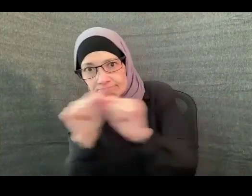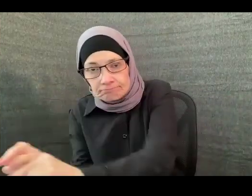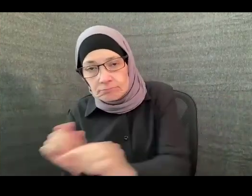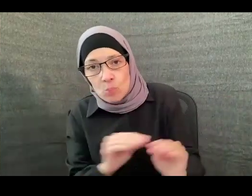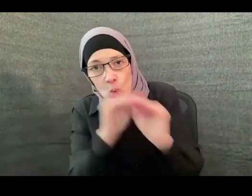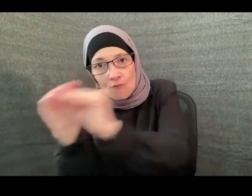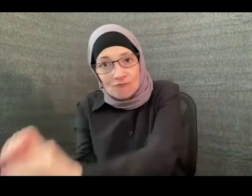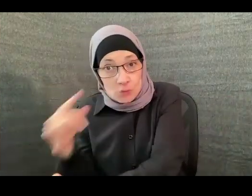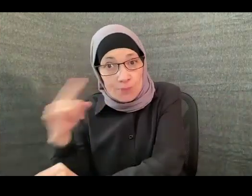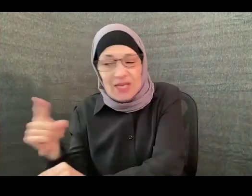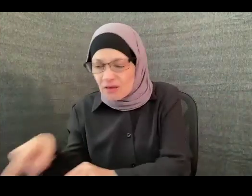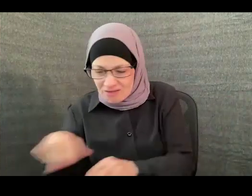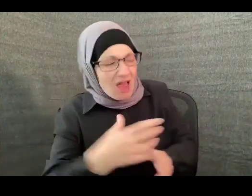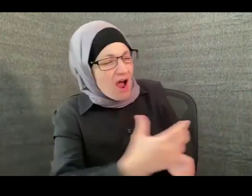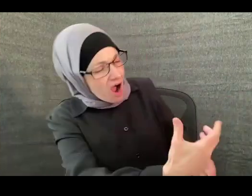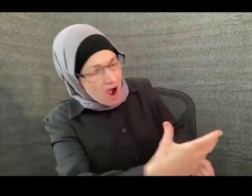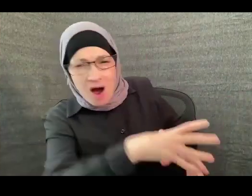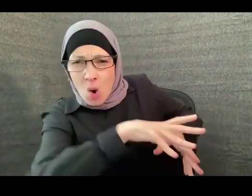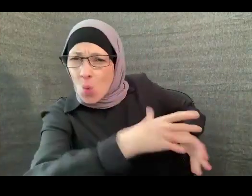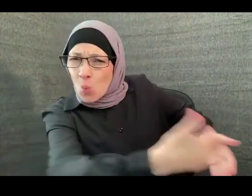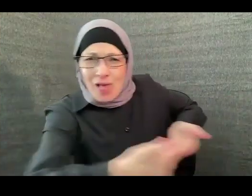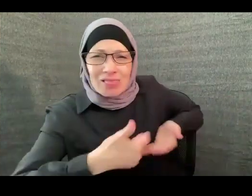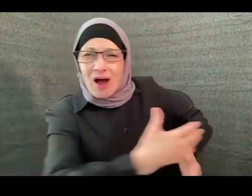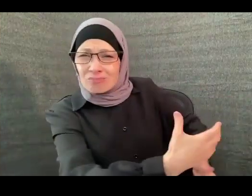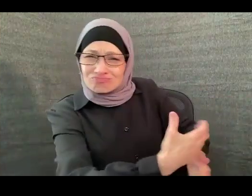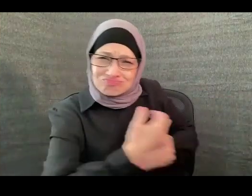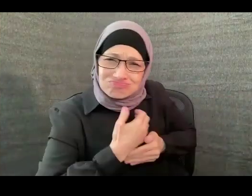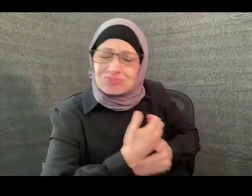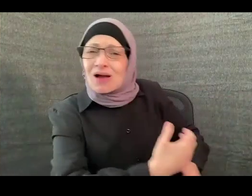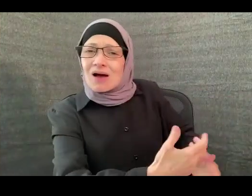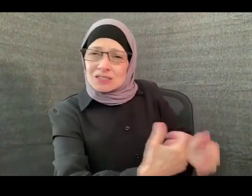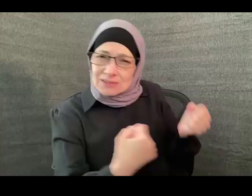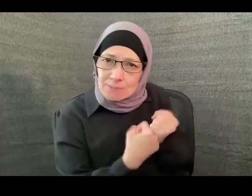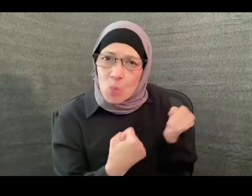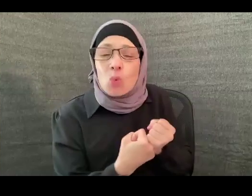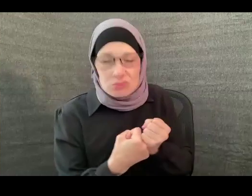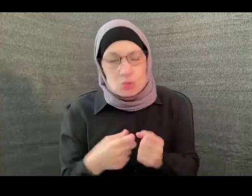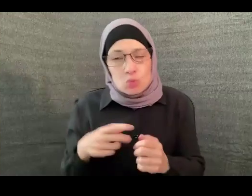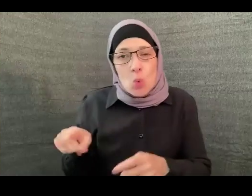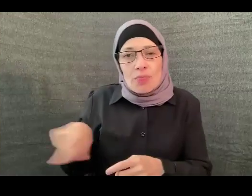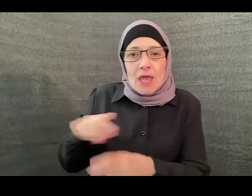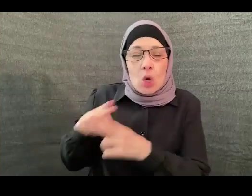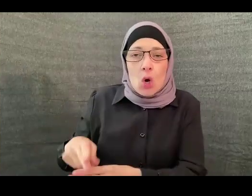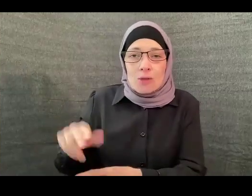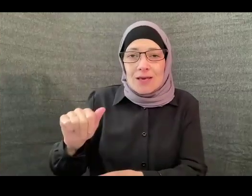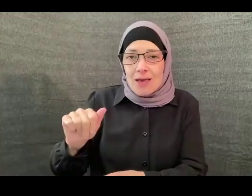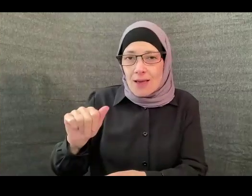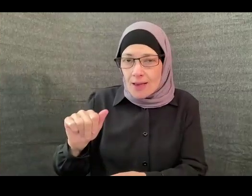The description further goes and says that those early settlers in Medina,